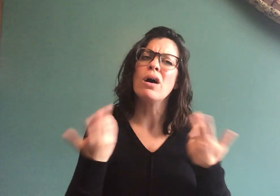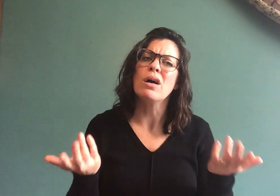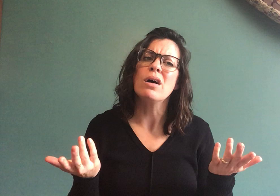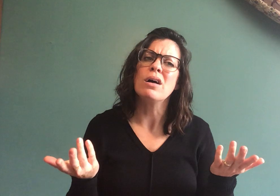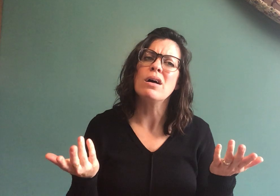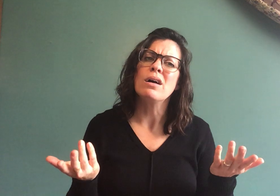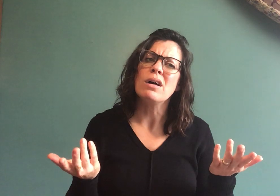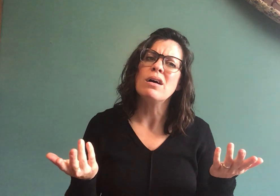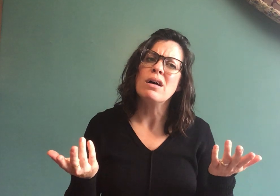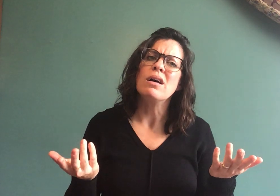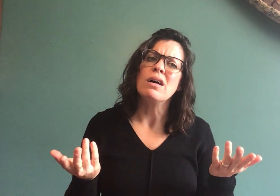switch?